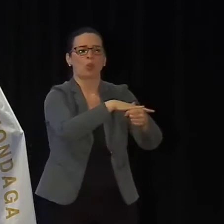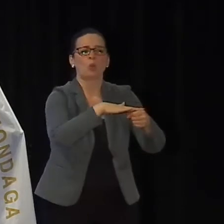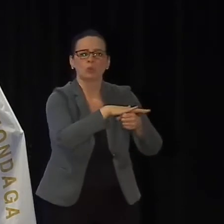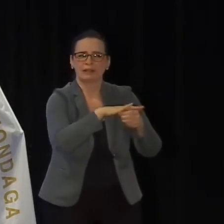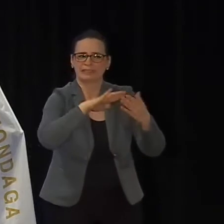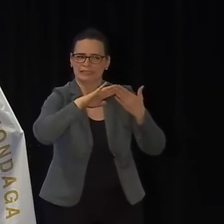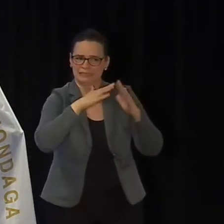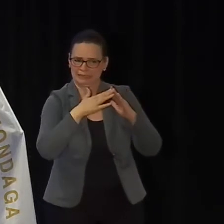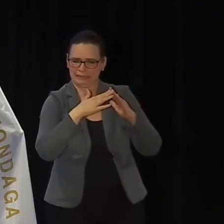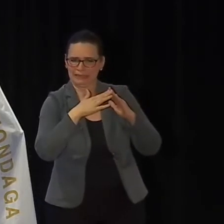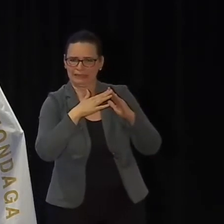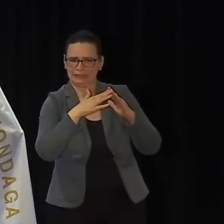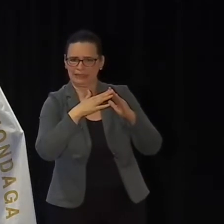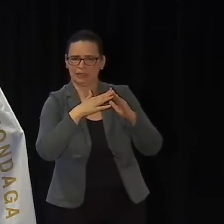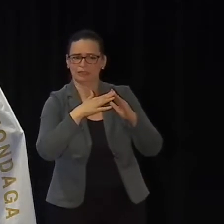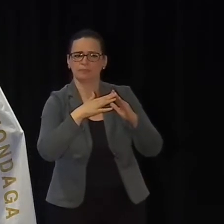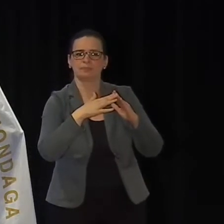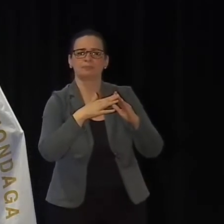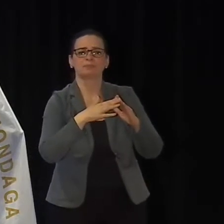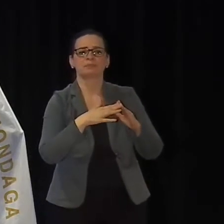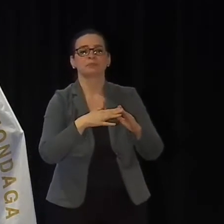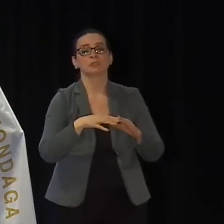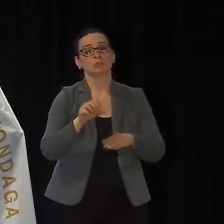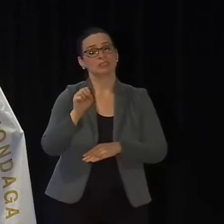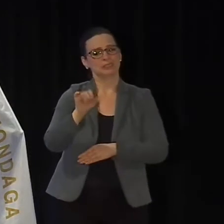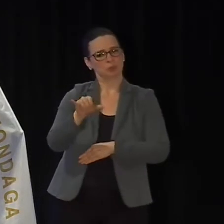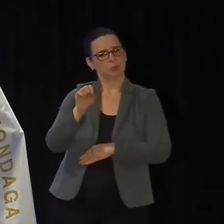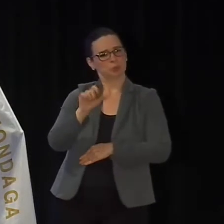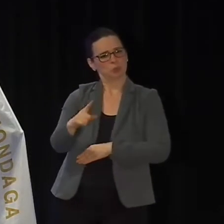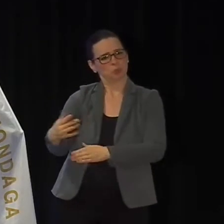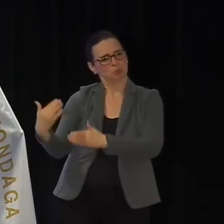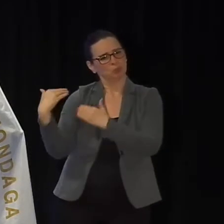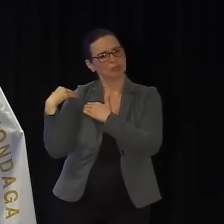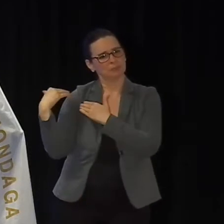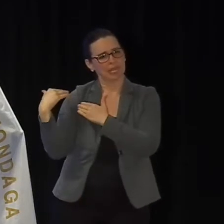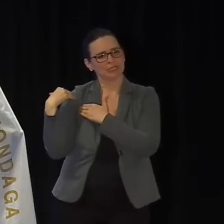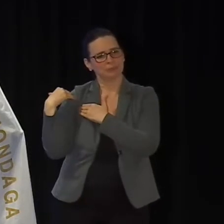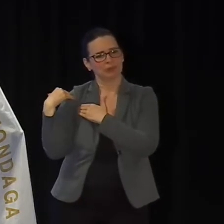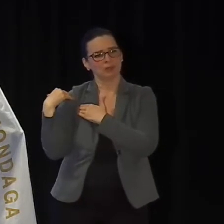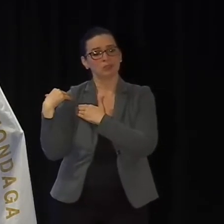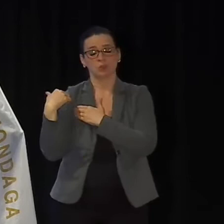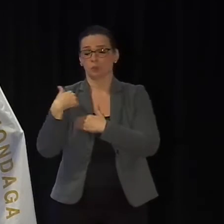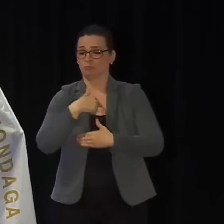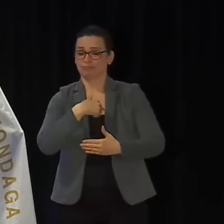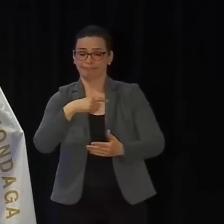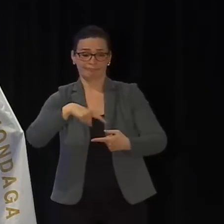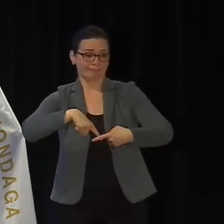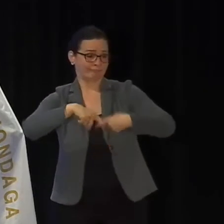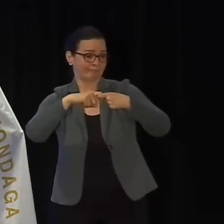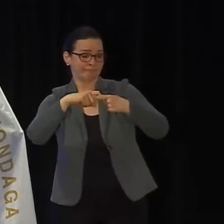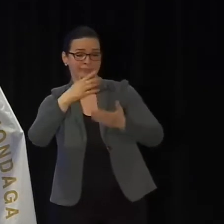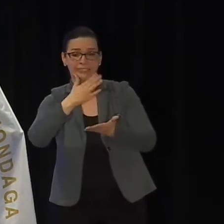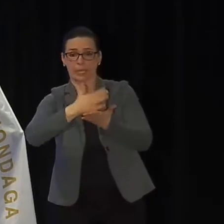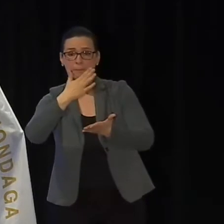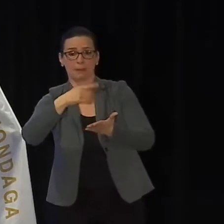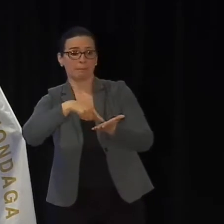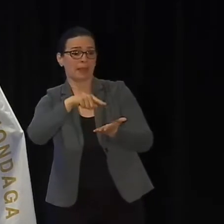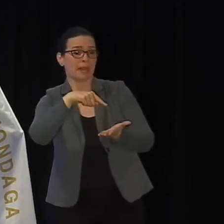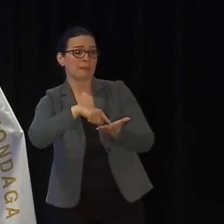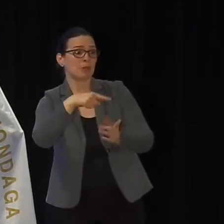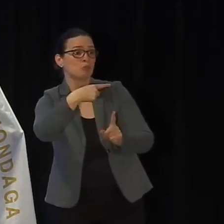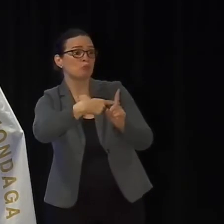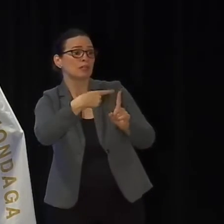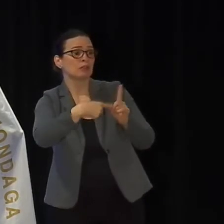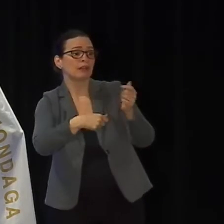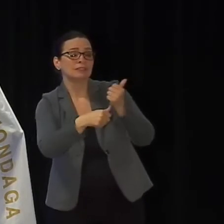or a village or a city. We can stop housing assistance to locations once certain